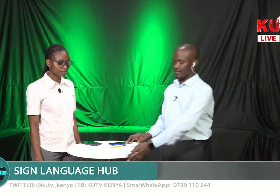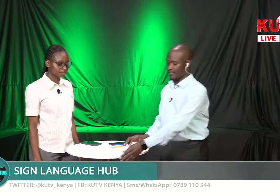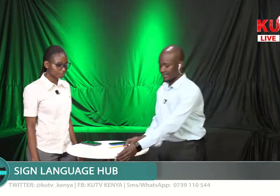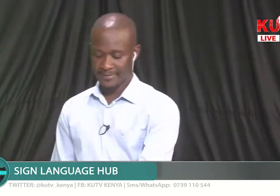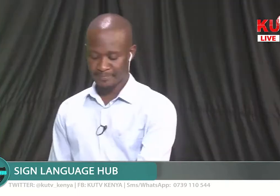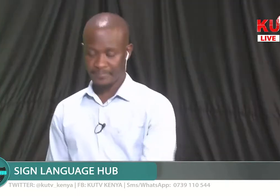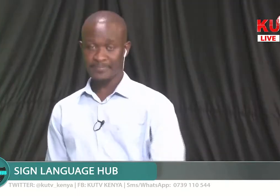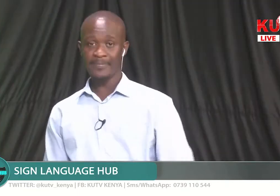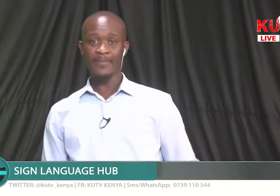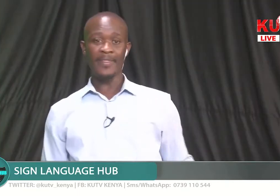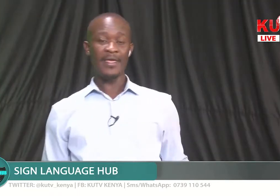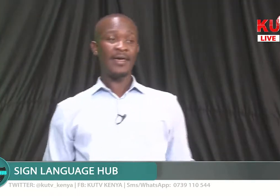right.